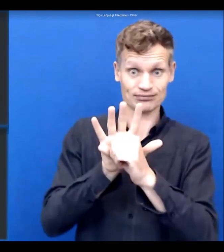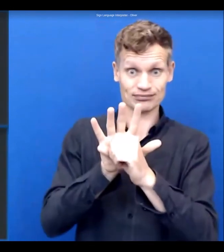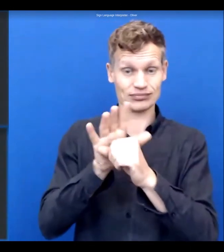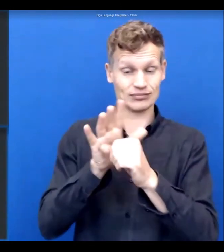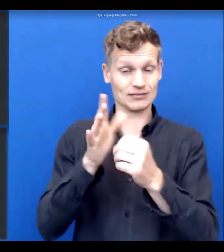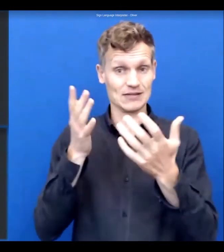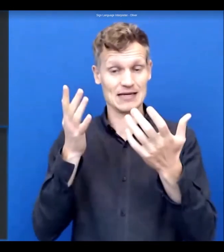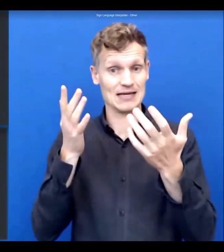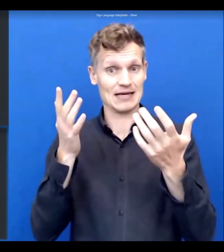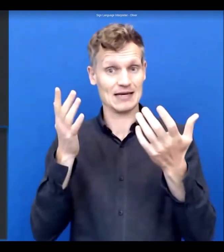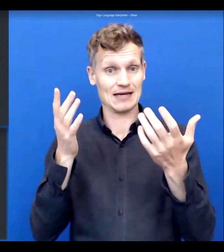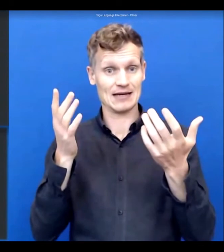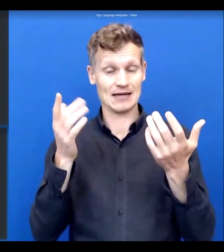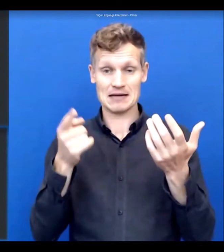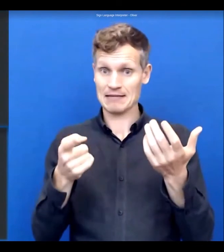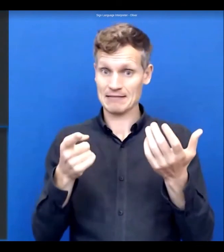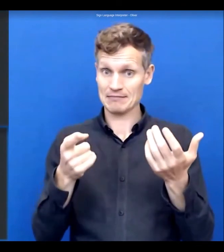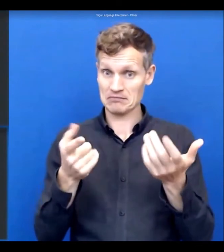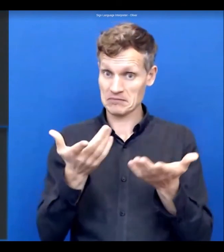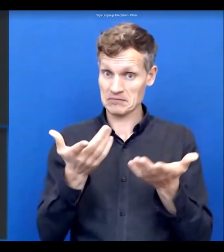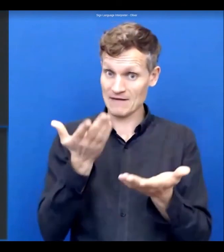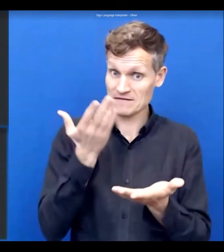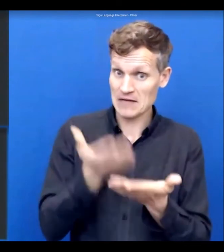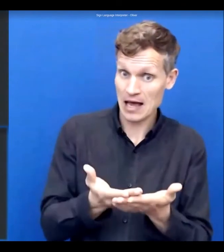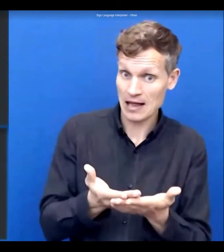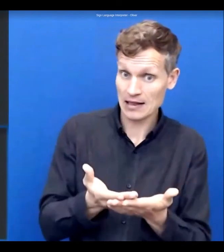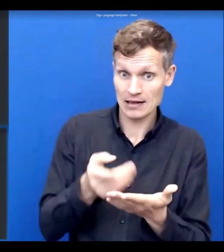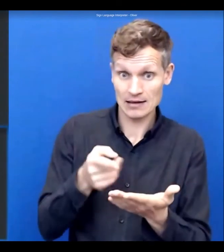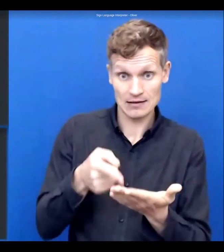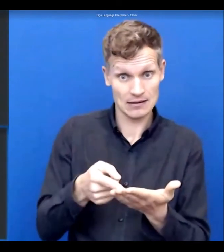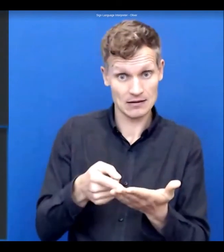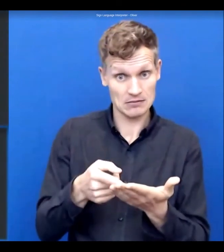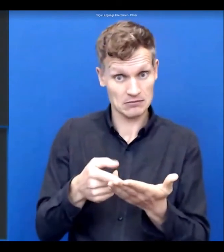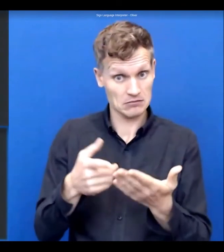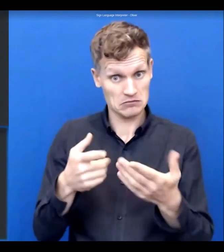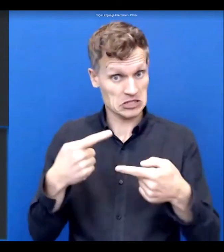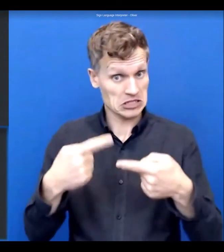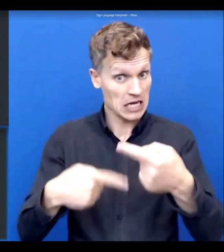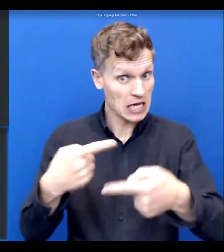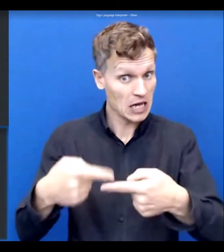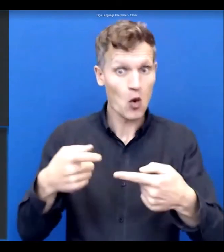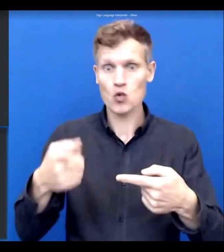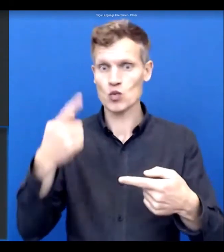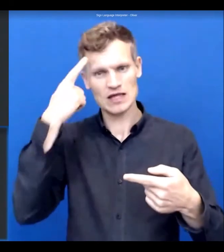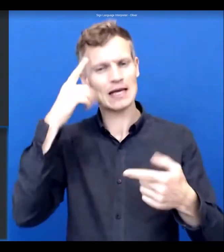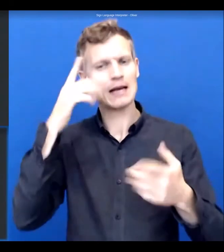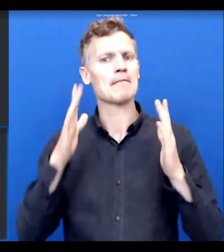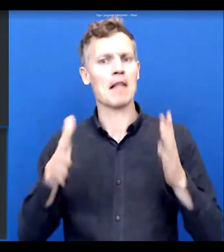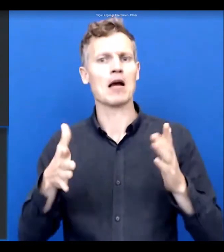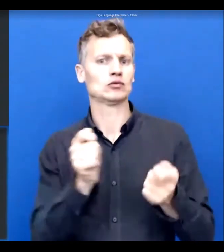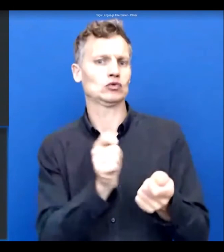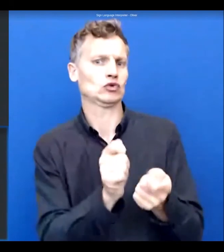completely valid, or if you would suggest any changes or additions in the light of the present